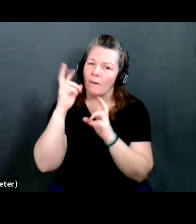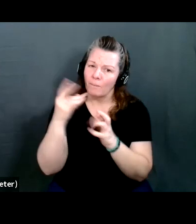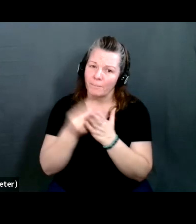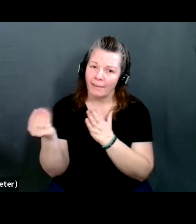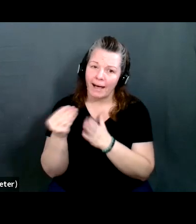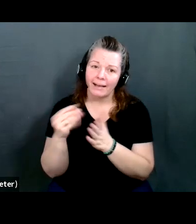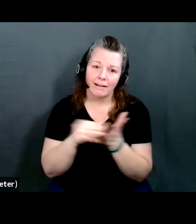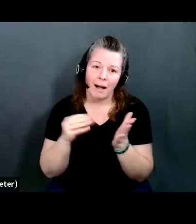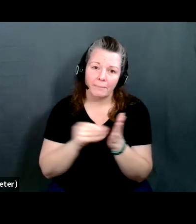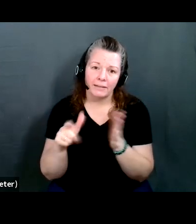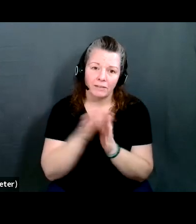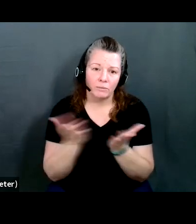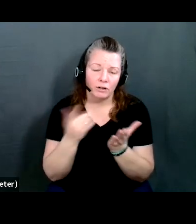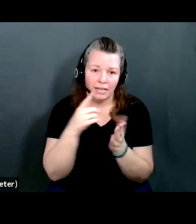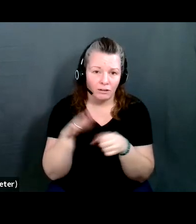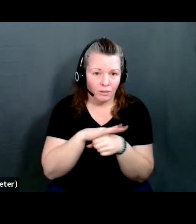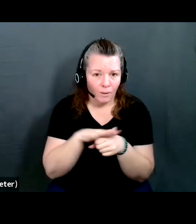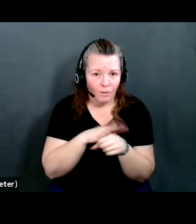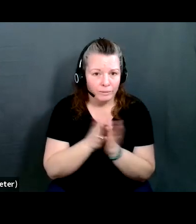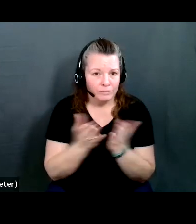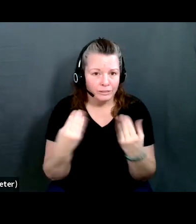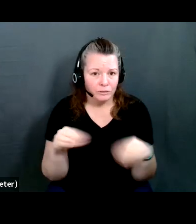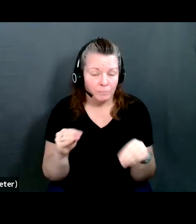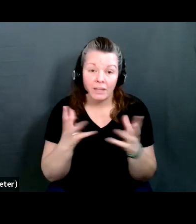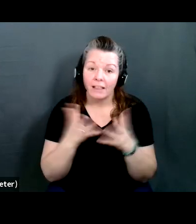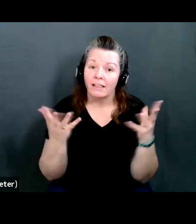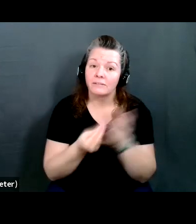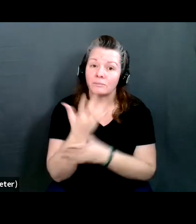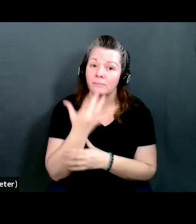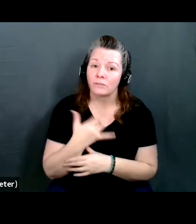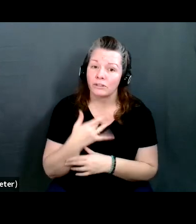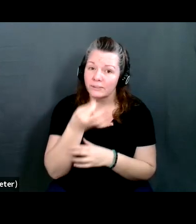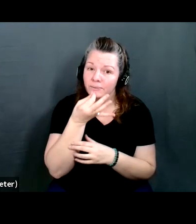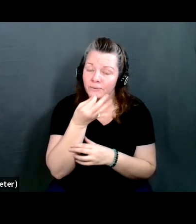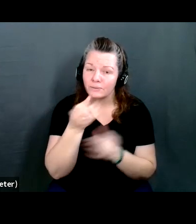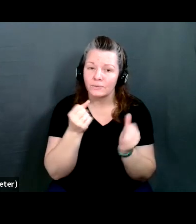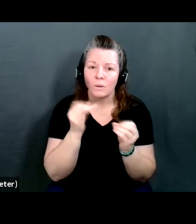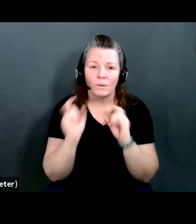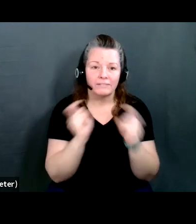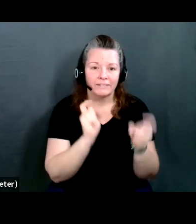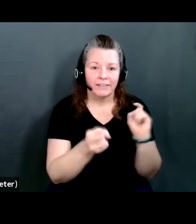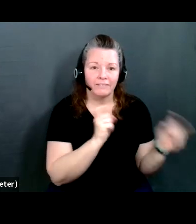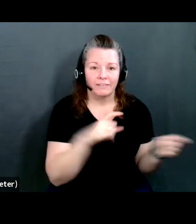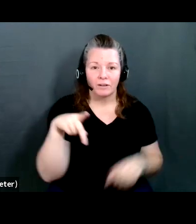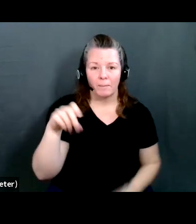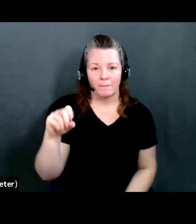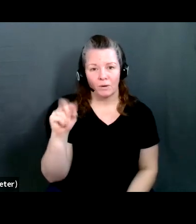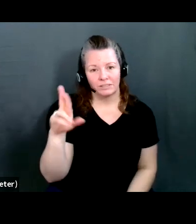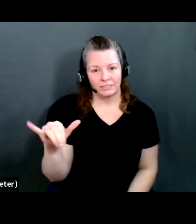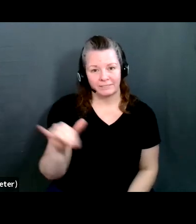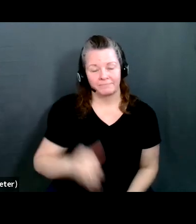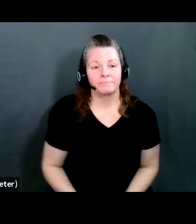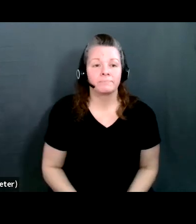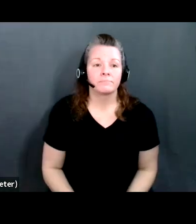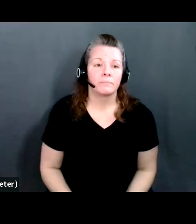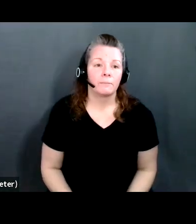your local bookstore. Lots of spring birthdays coming up, so give the gift of poetry. I'm